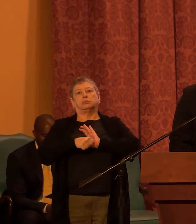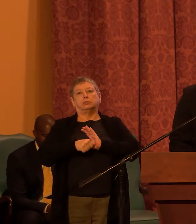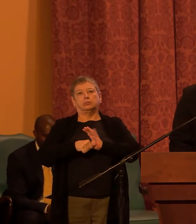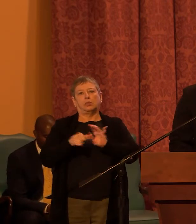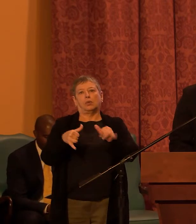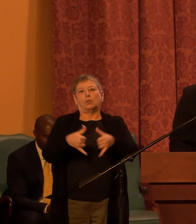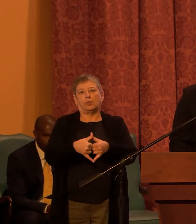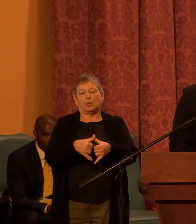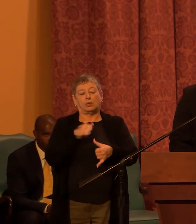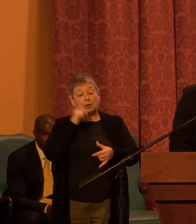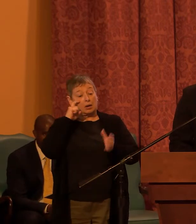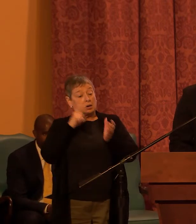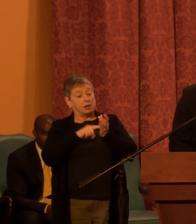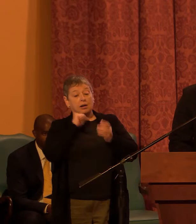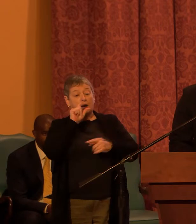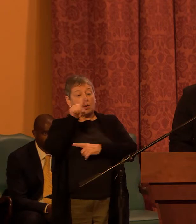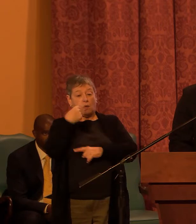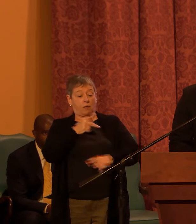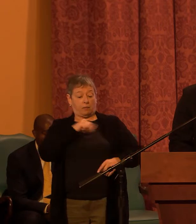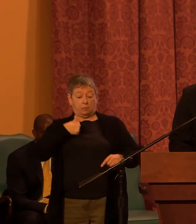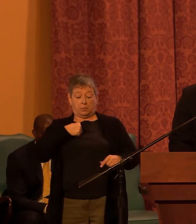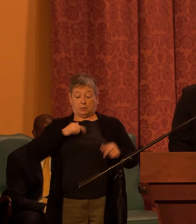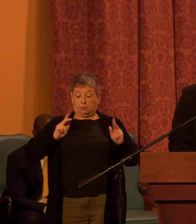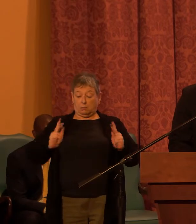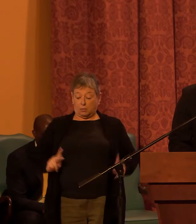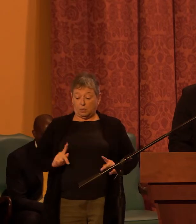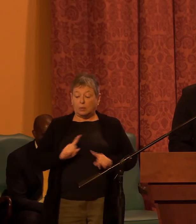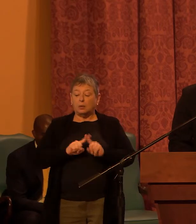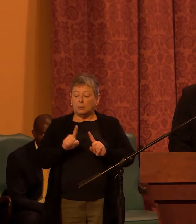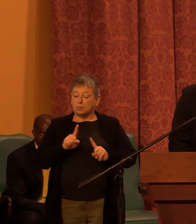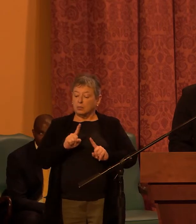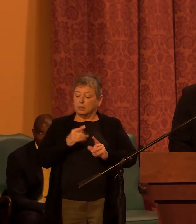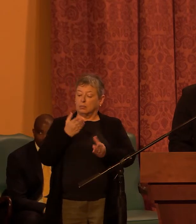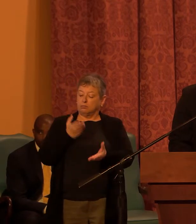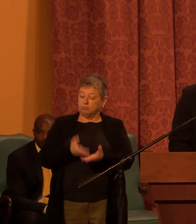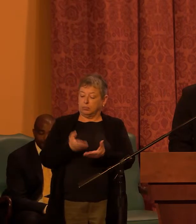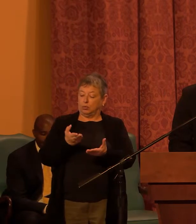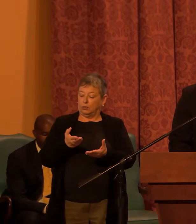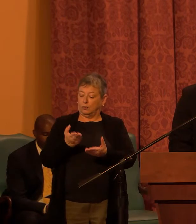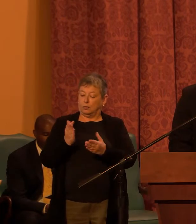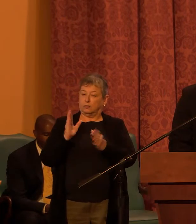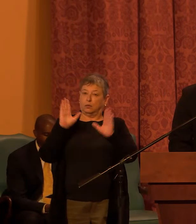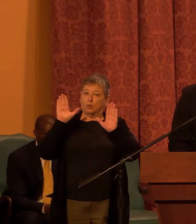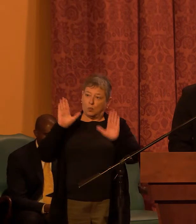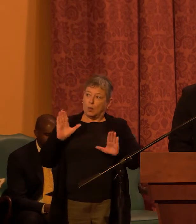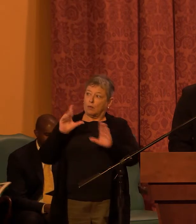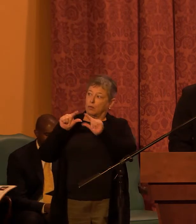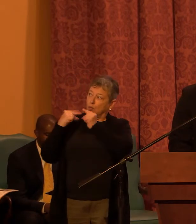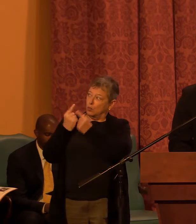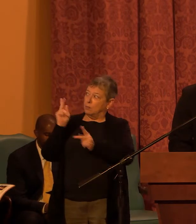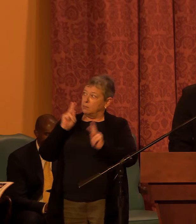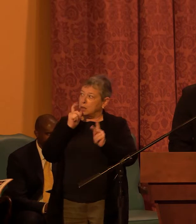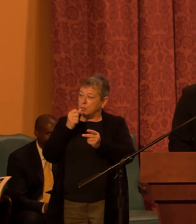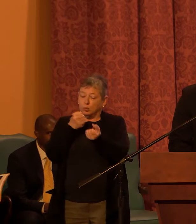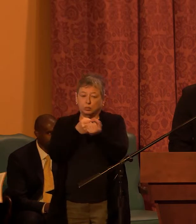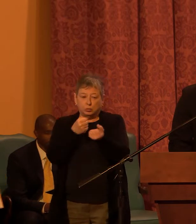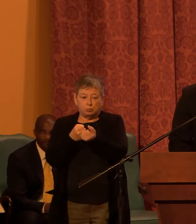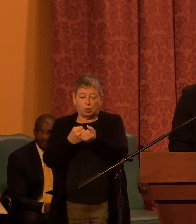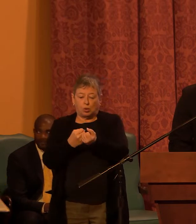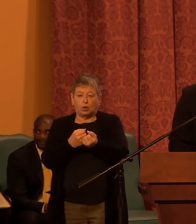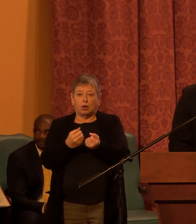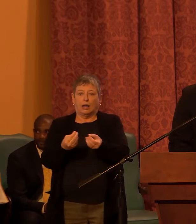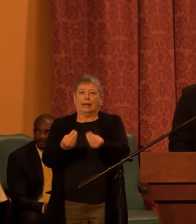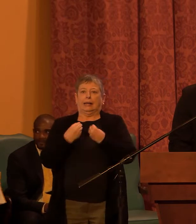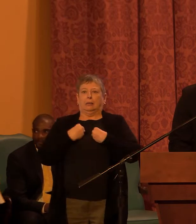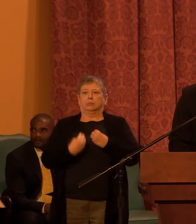recognition is not just a personal achievement, but a testament to the collective efforts of a remarkable group of people who have supported and inspired me along